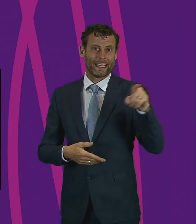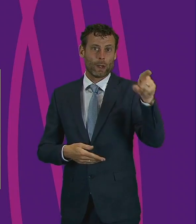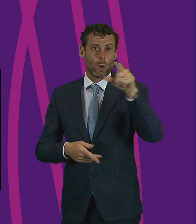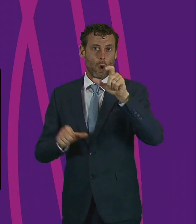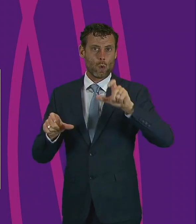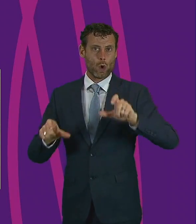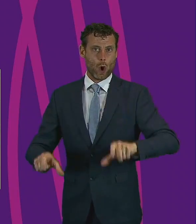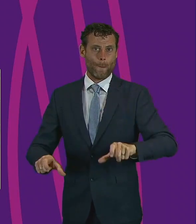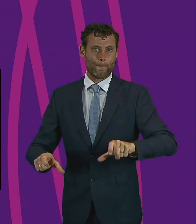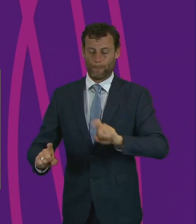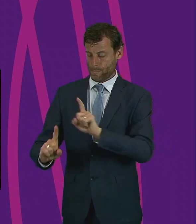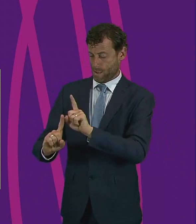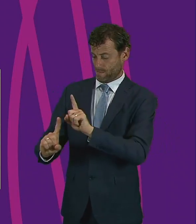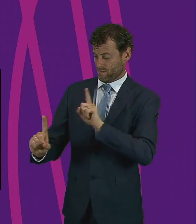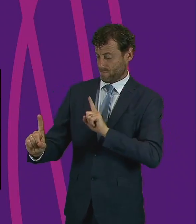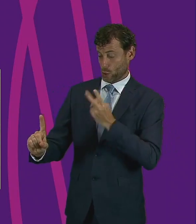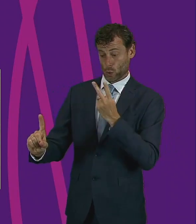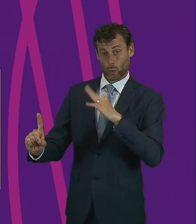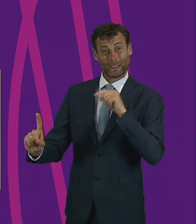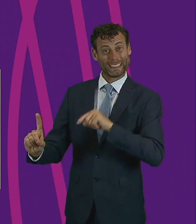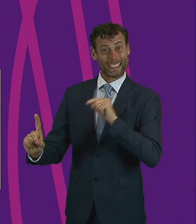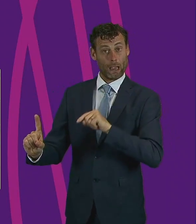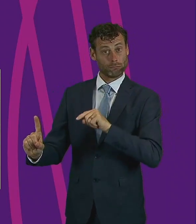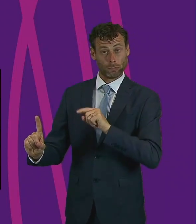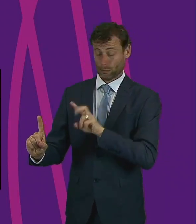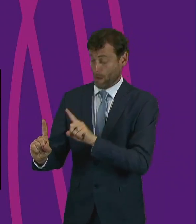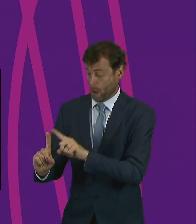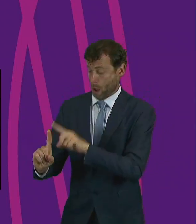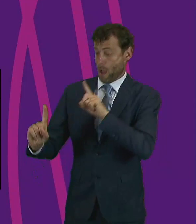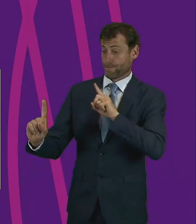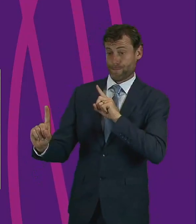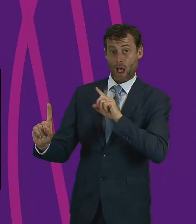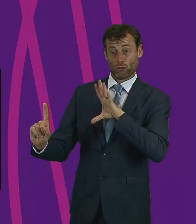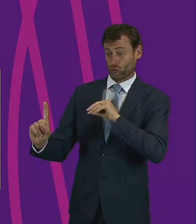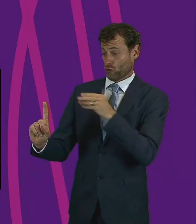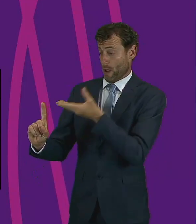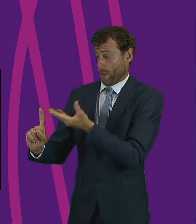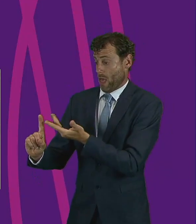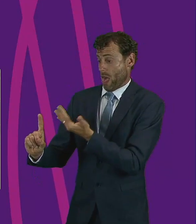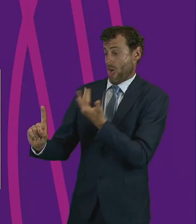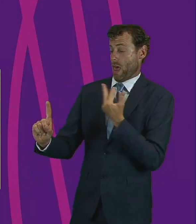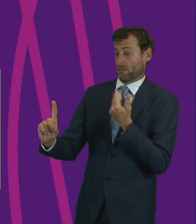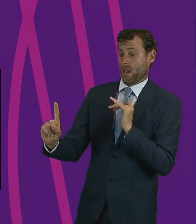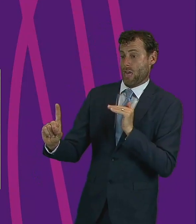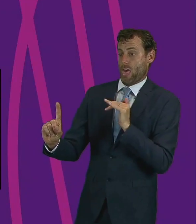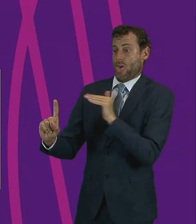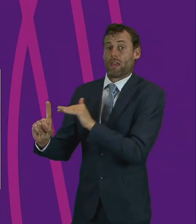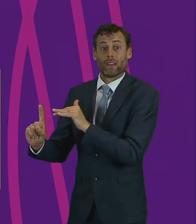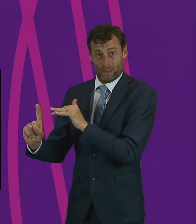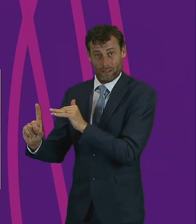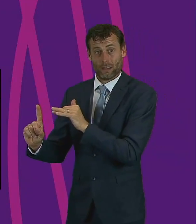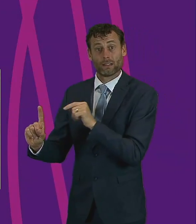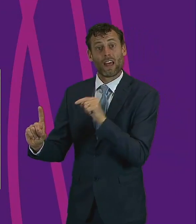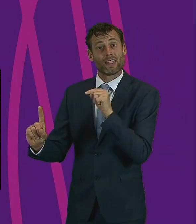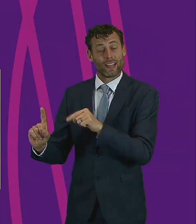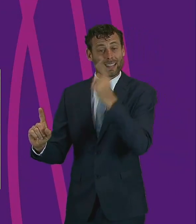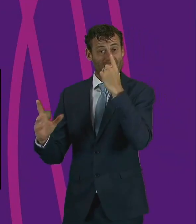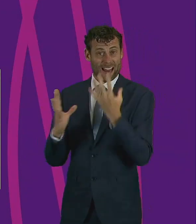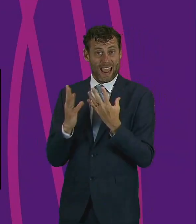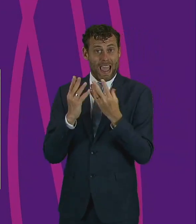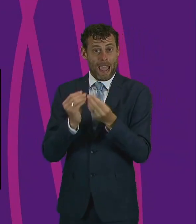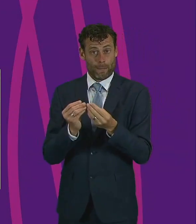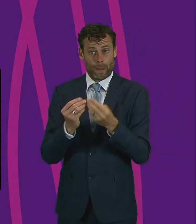distance. That 2-metre distance, by the way, will influence some of the ways in which our health services will restart and will